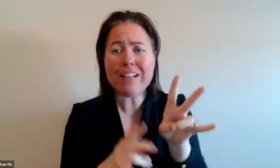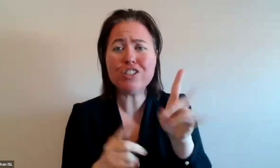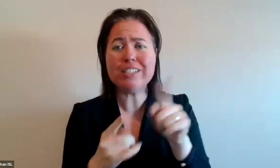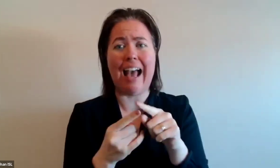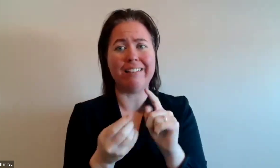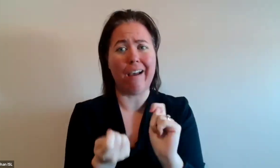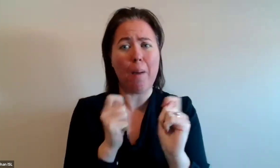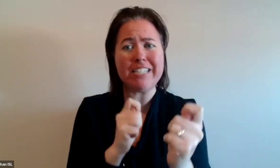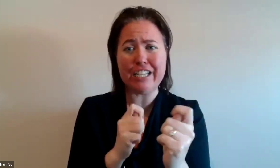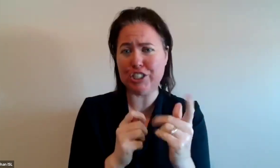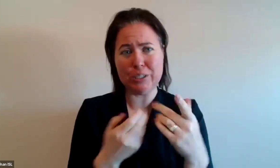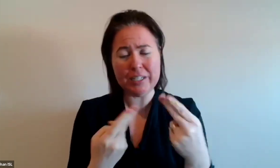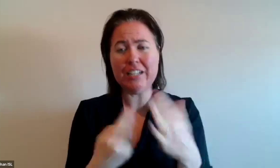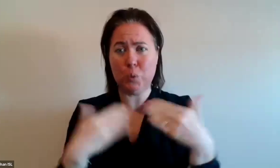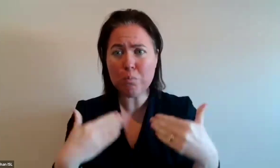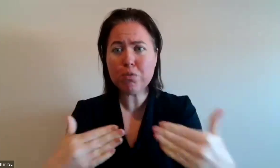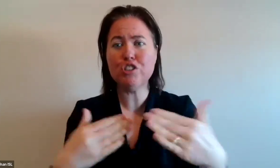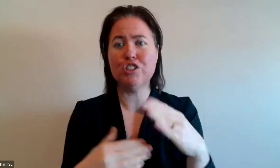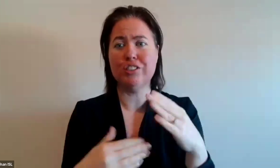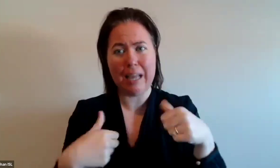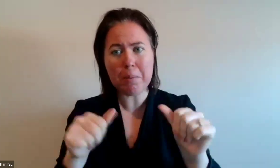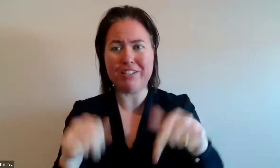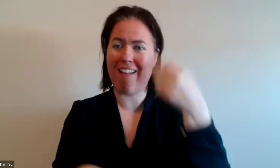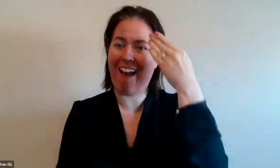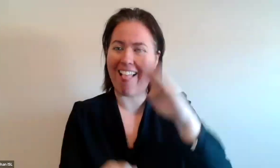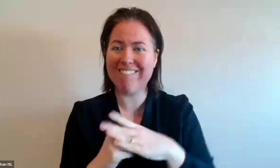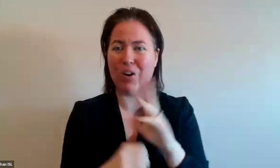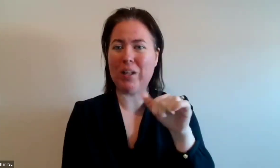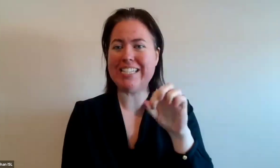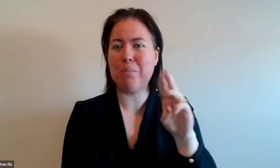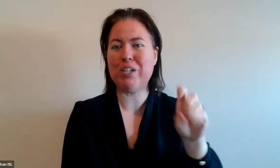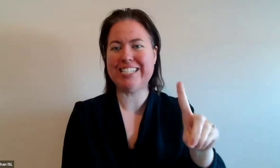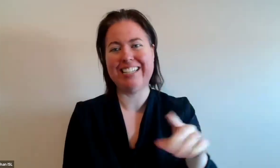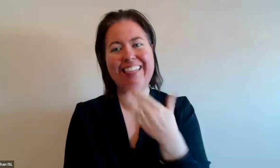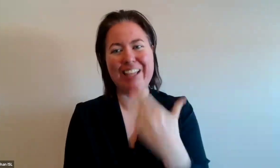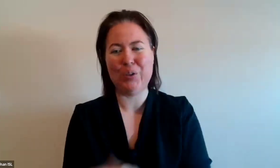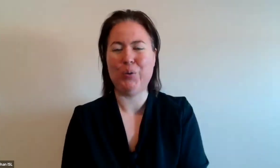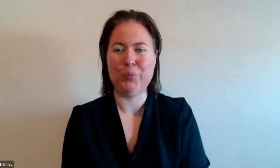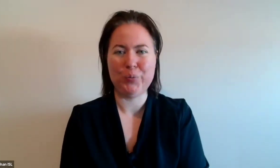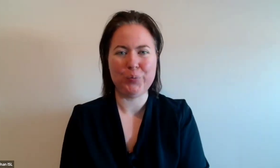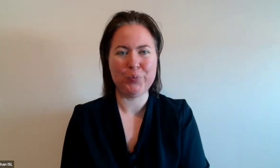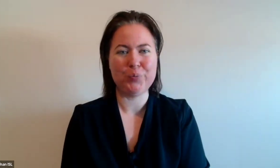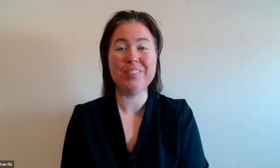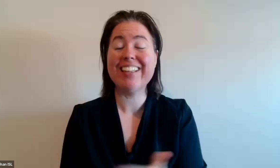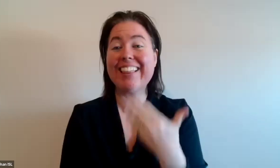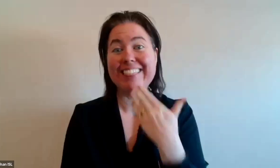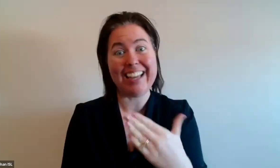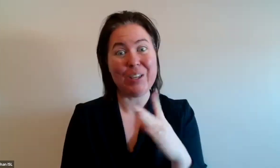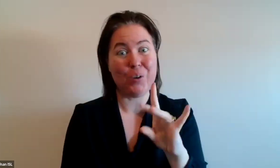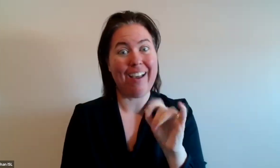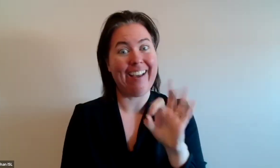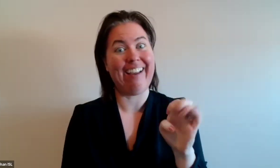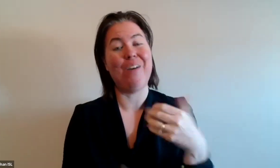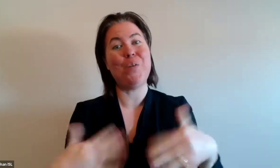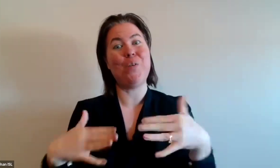the CRPD implementation forward in Ireland. Thank you. Thank you so much, Hege. That's really valuable